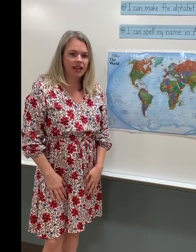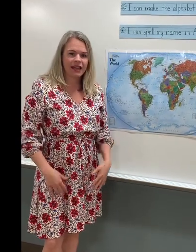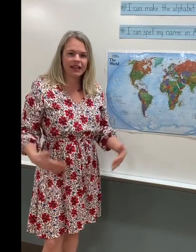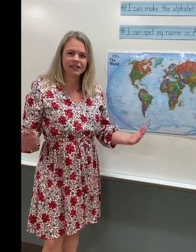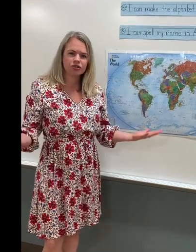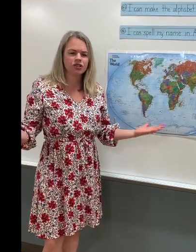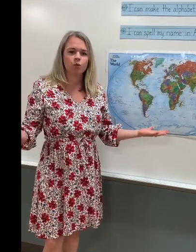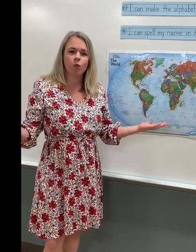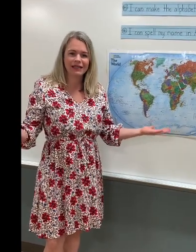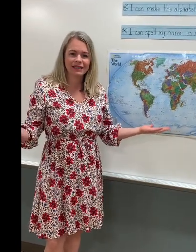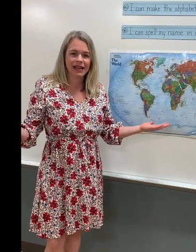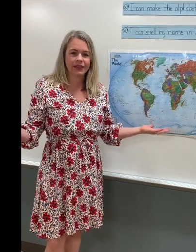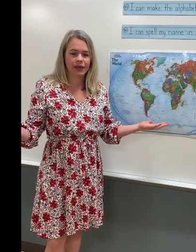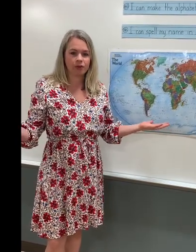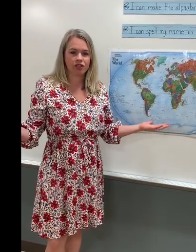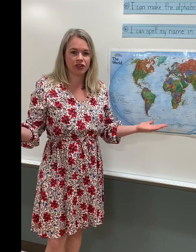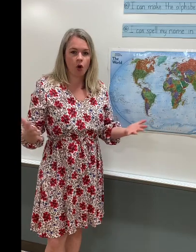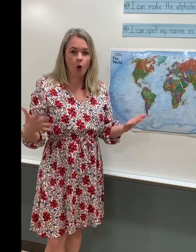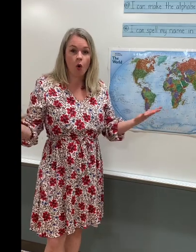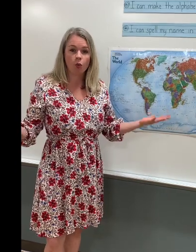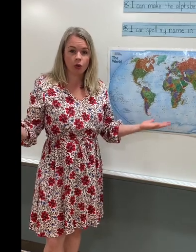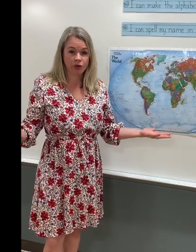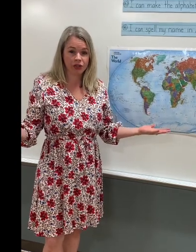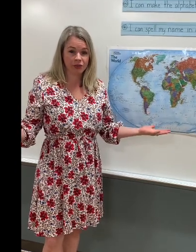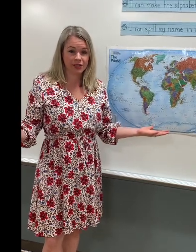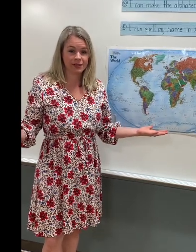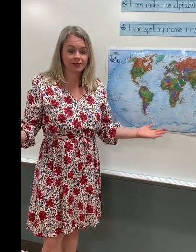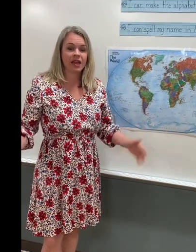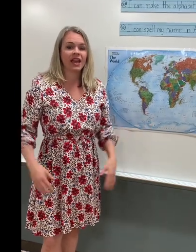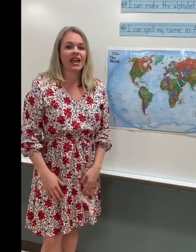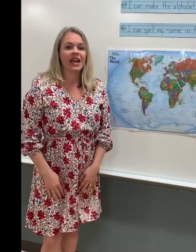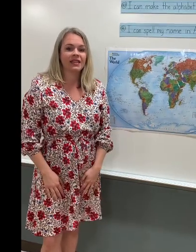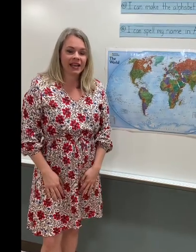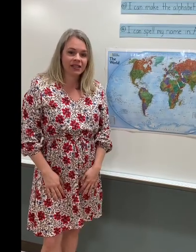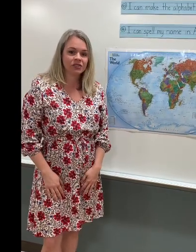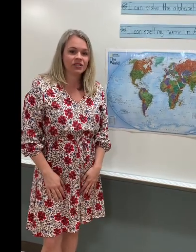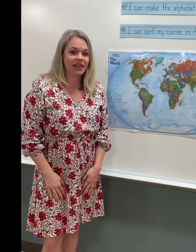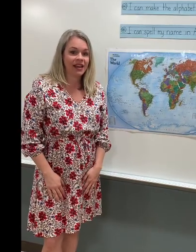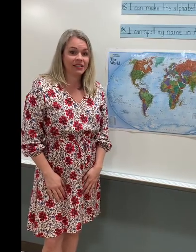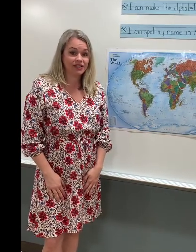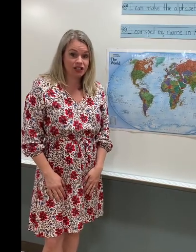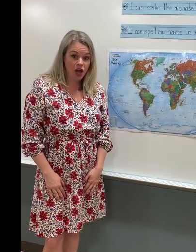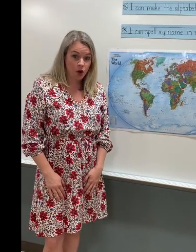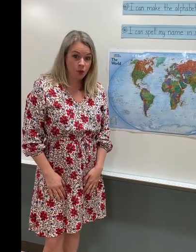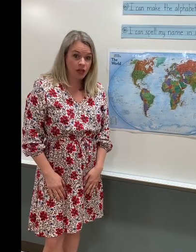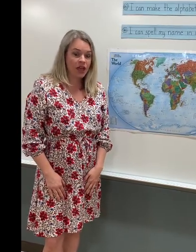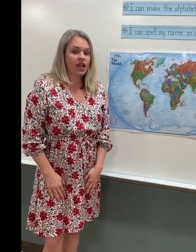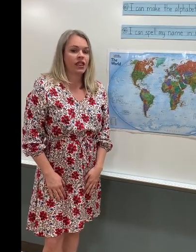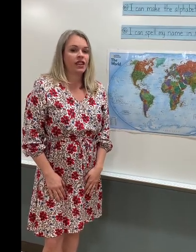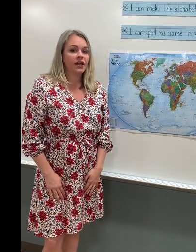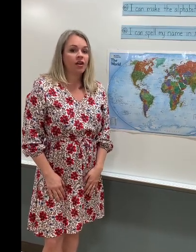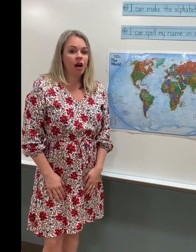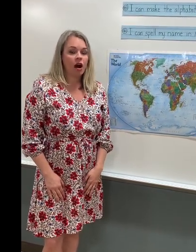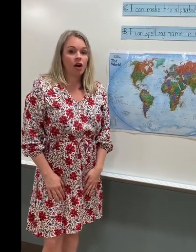is there just one sign language that the whole world uses? And the answer to that is no. There are